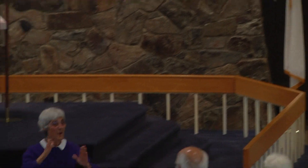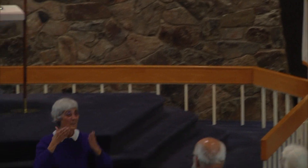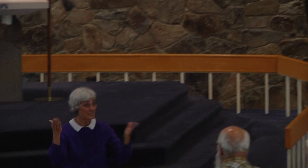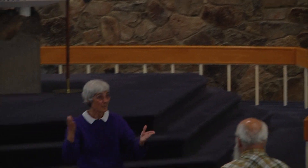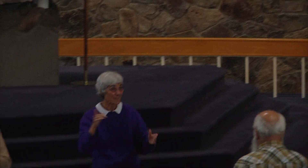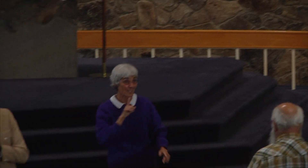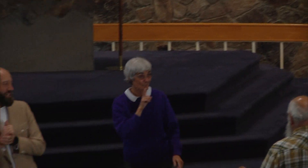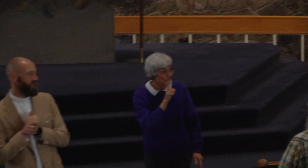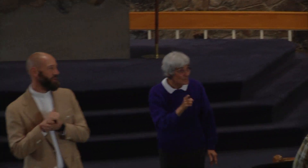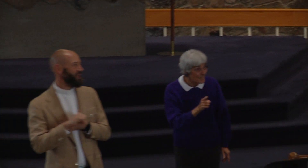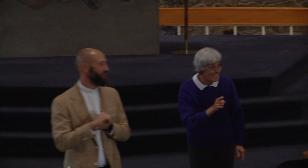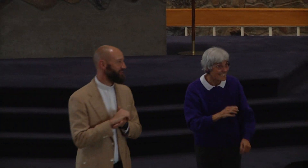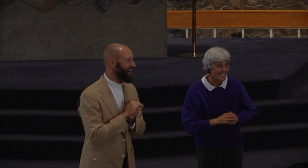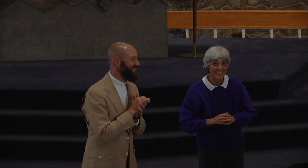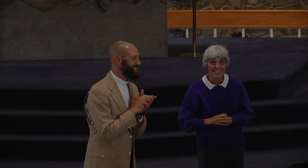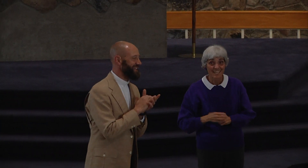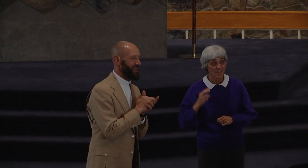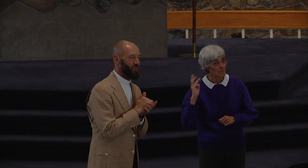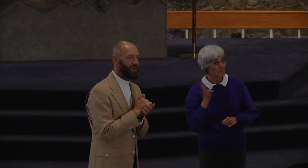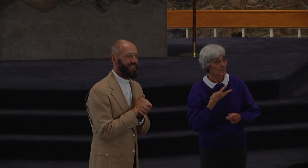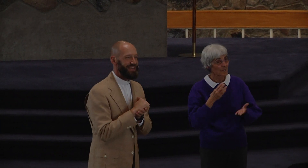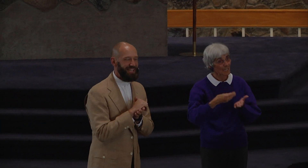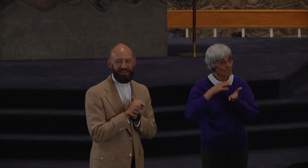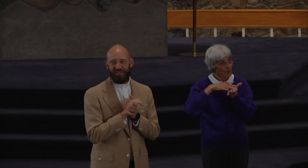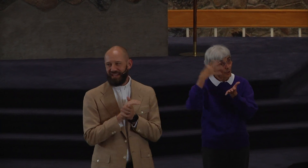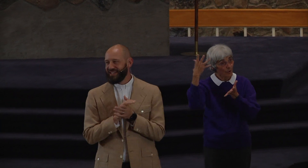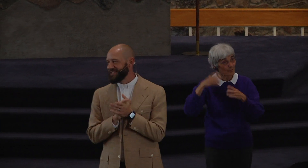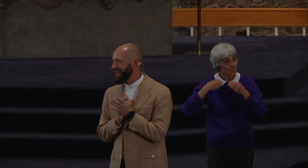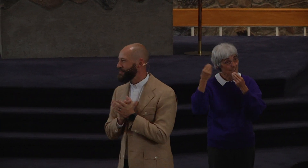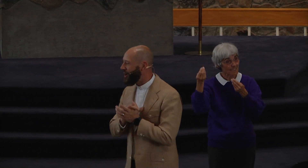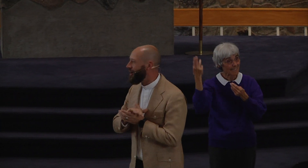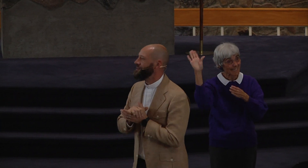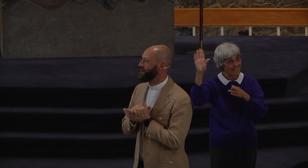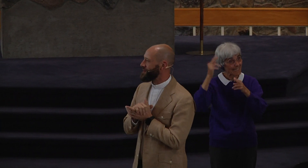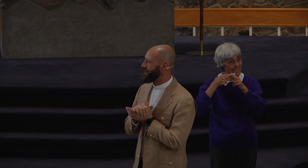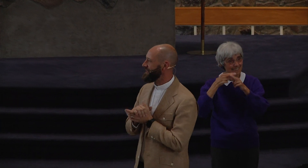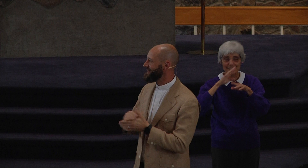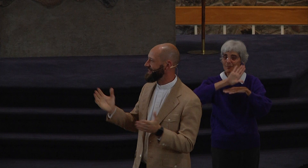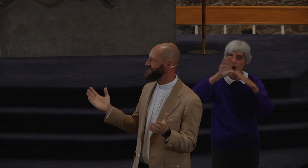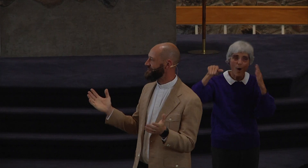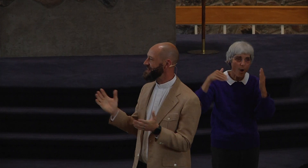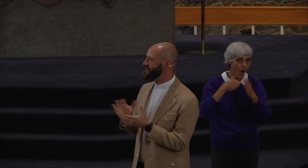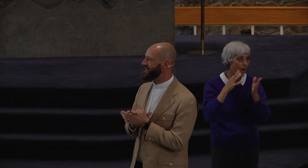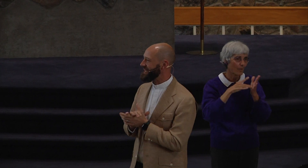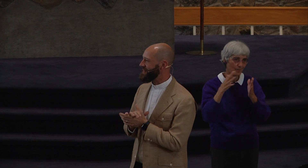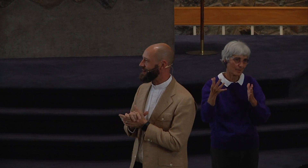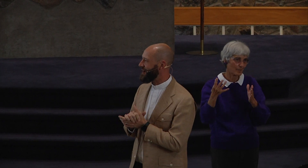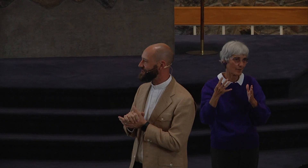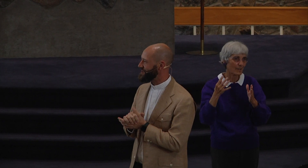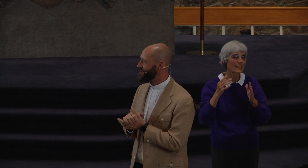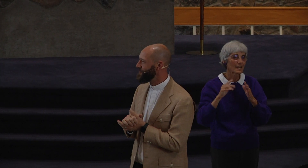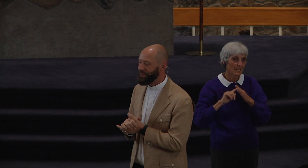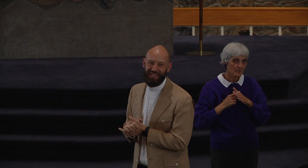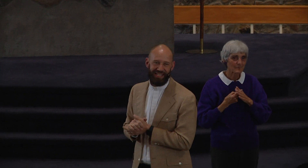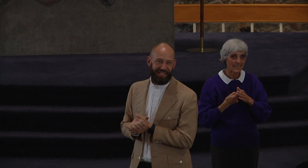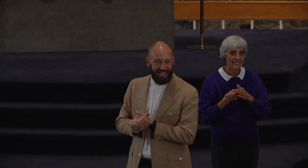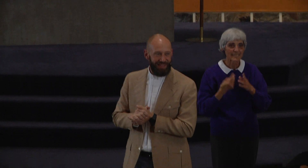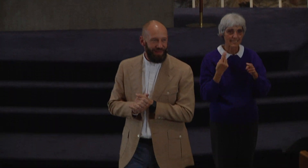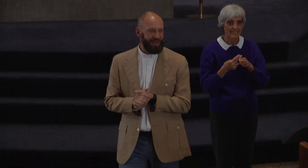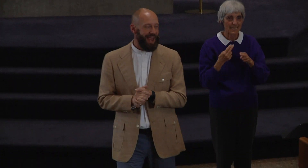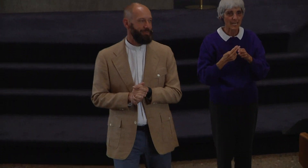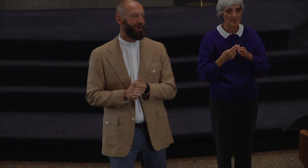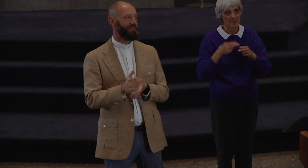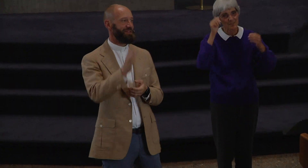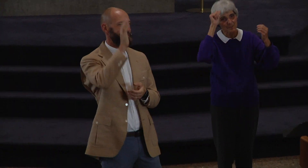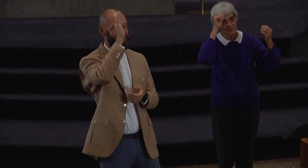things indeed. And so we glorify his name. We give his name all the glory, and it's right to begin there also. We begin